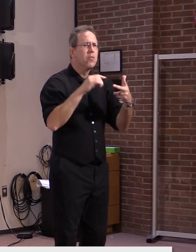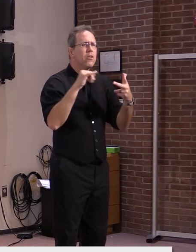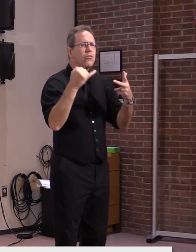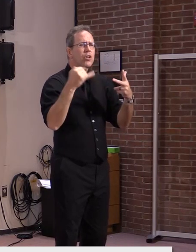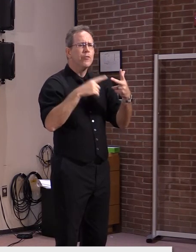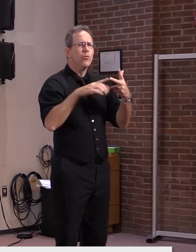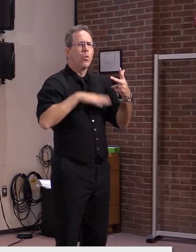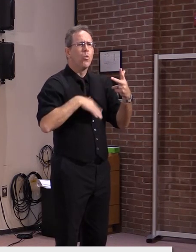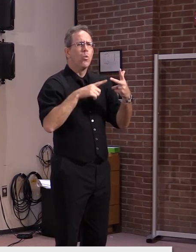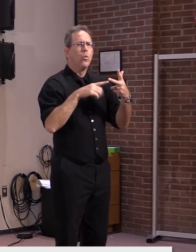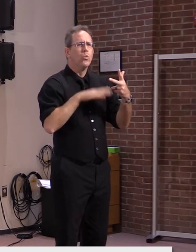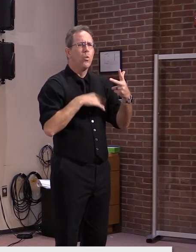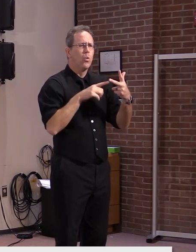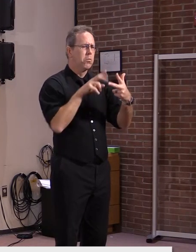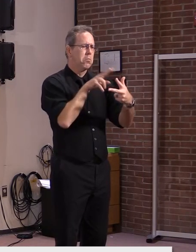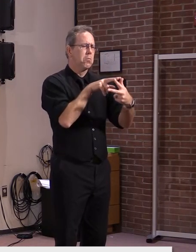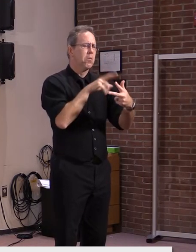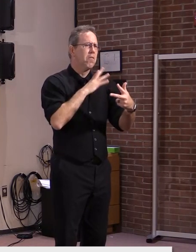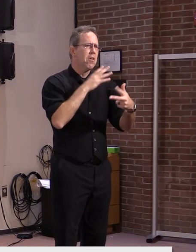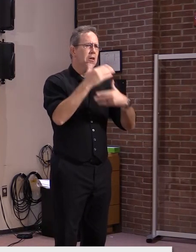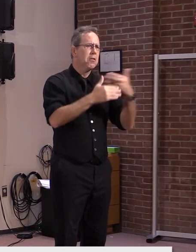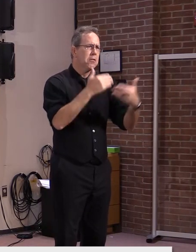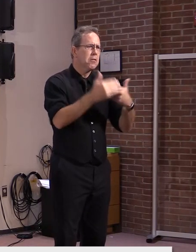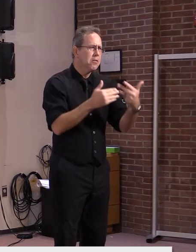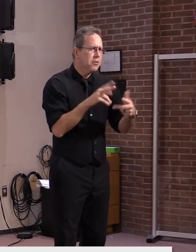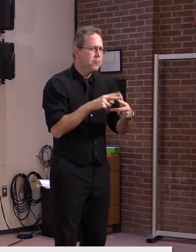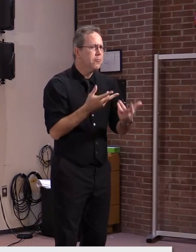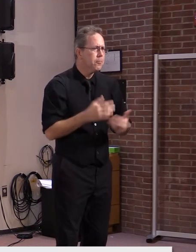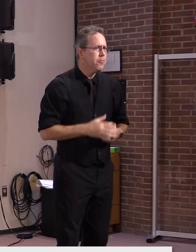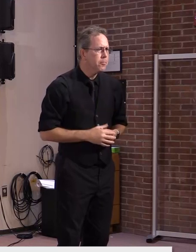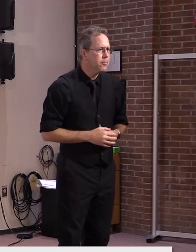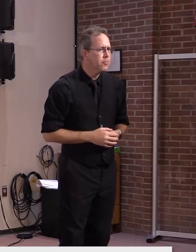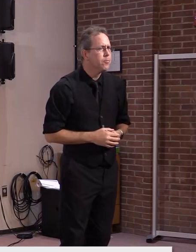Greg. Sure, and to be specific,